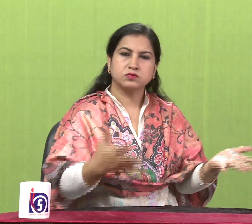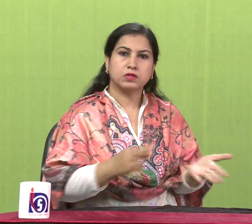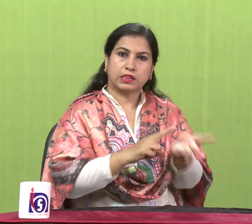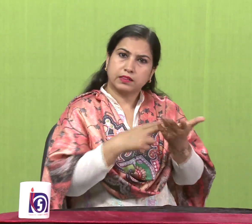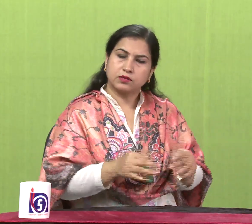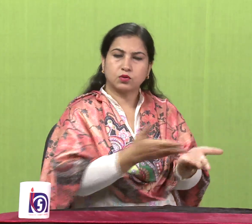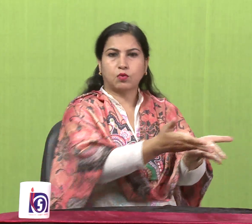and